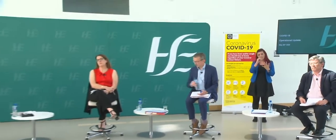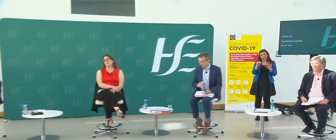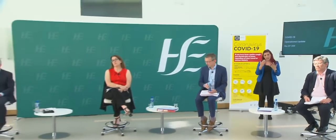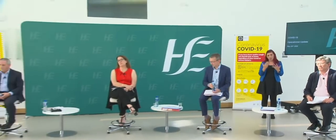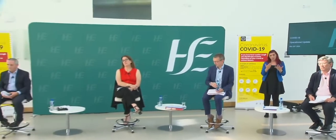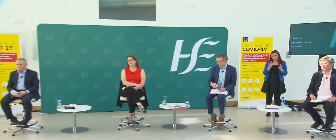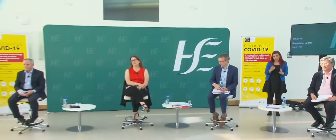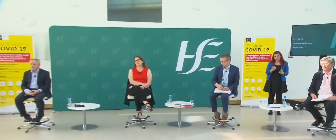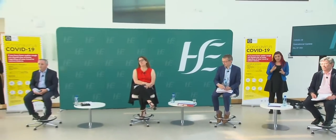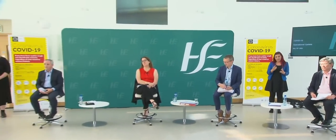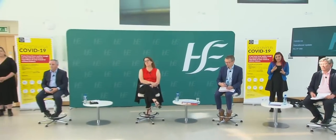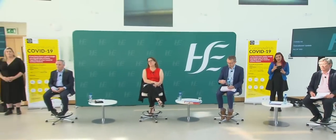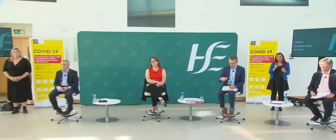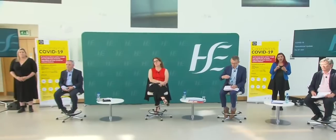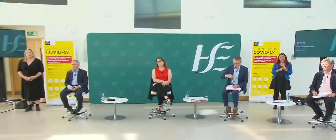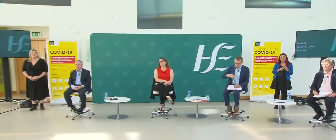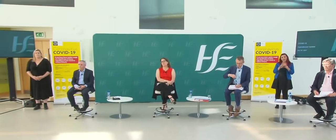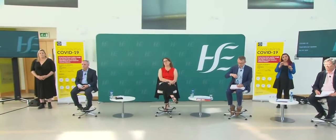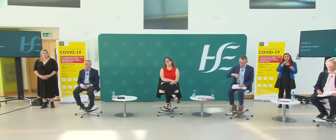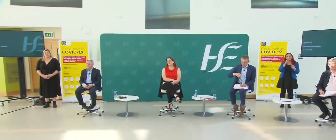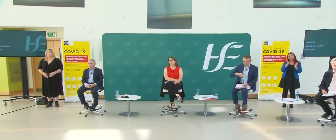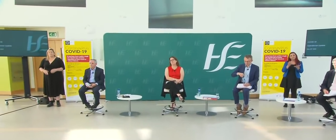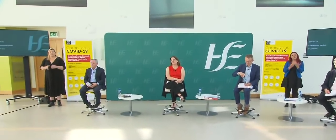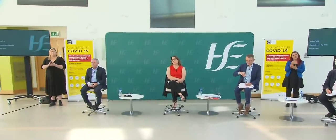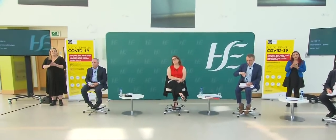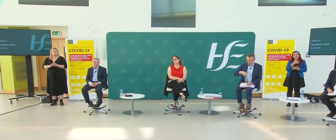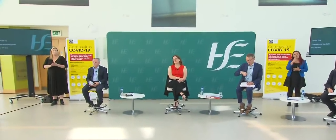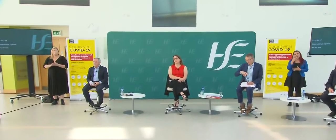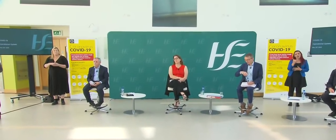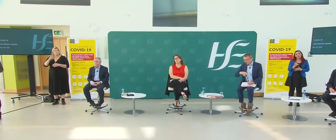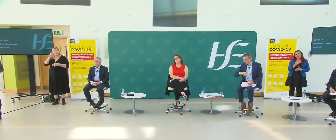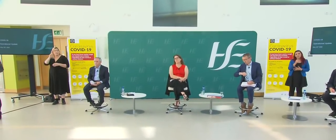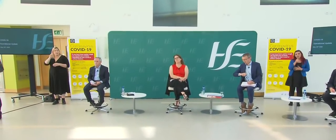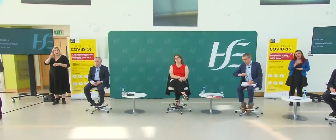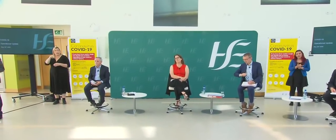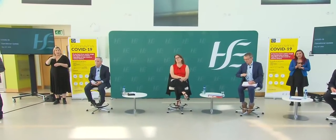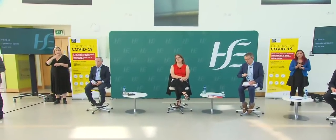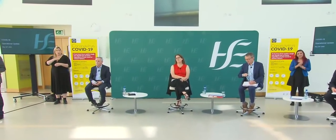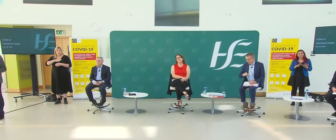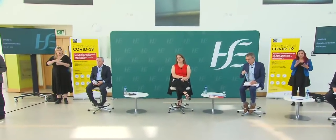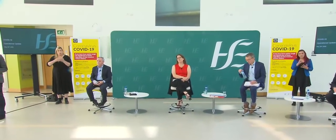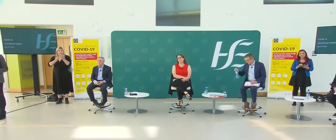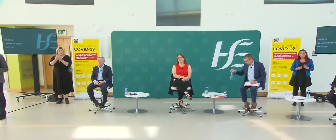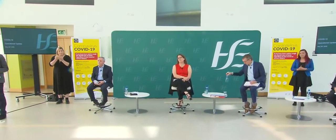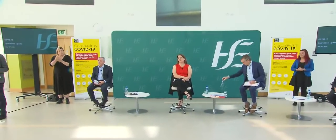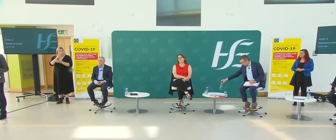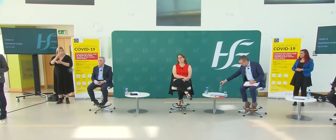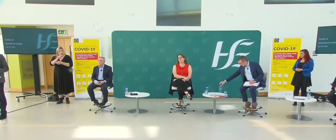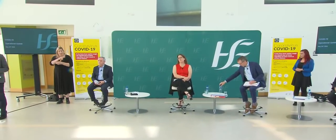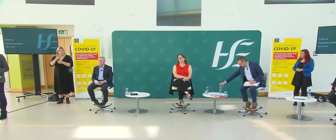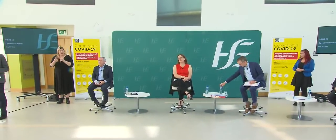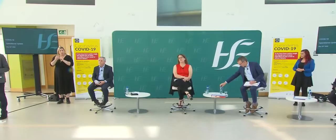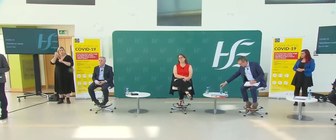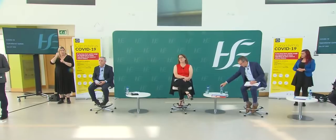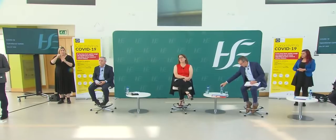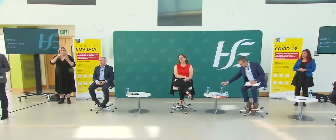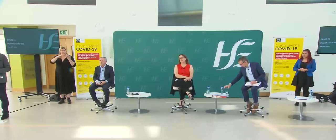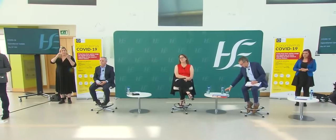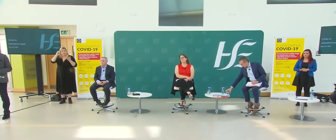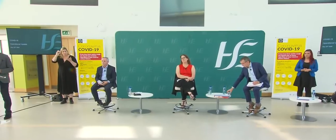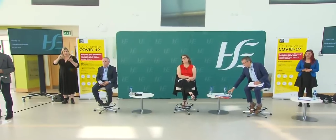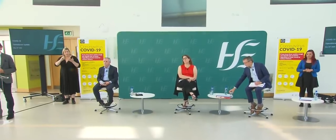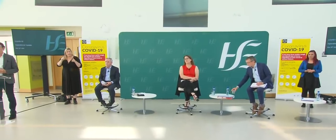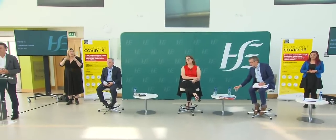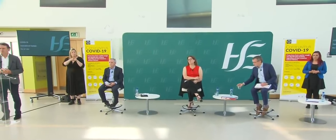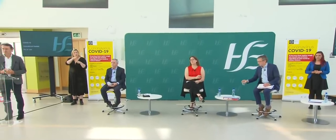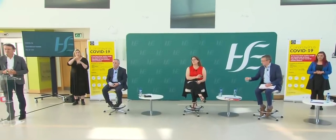that right? That's right. And can you just explain perhaps why you haven't got to the 90% yet? And also, can you just touch a little bit on the dashboard you mentioned as well? I think you said